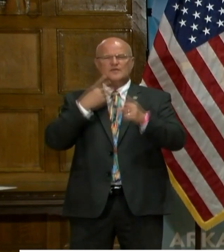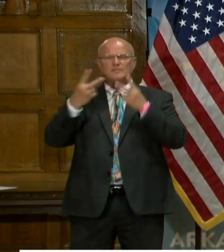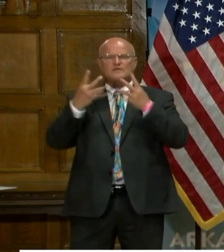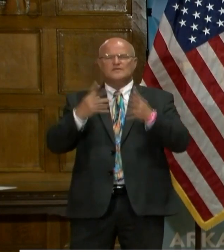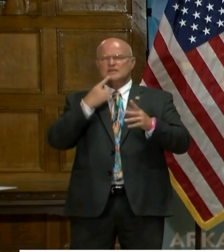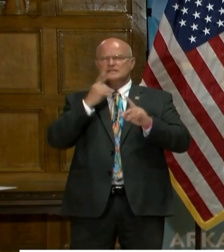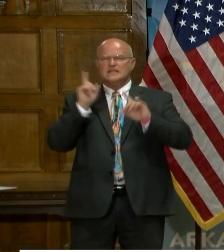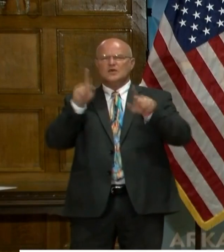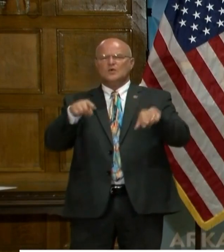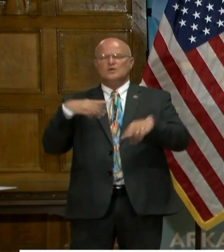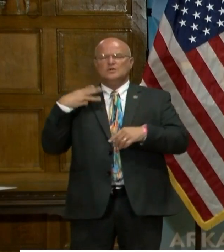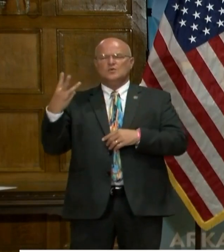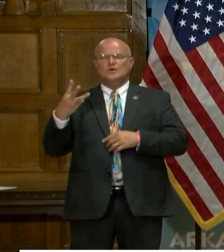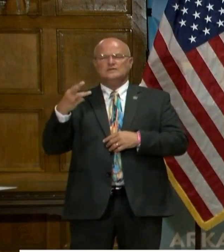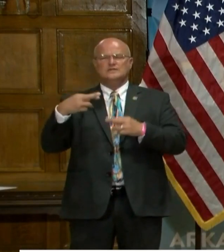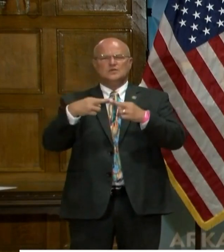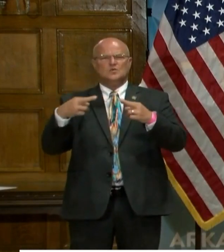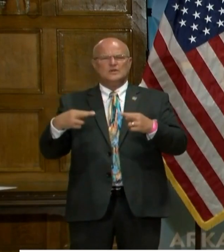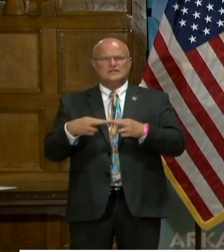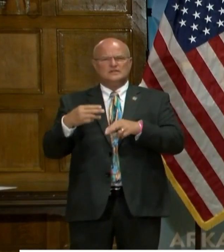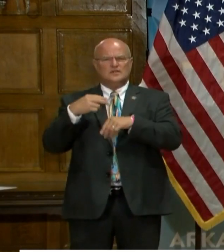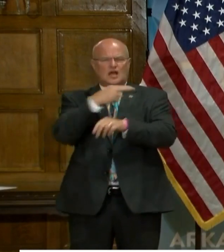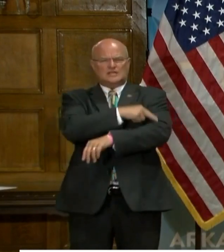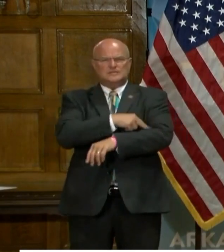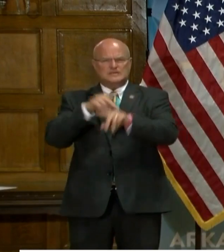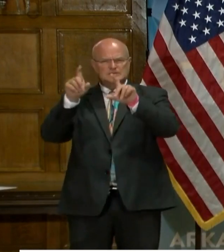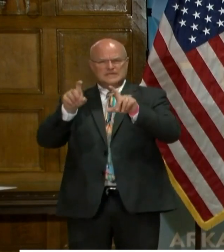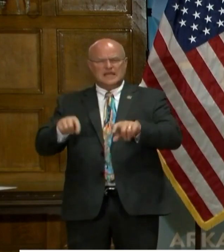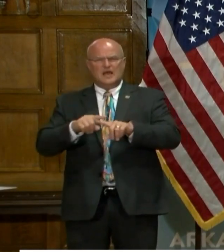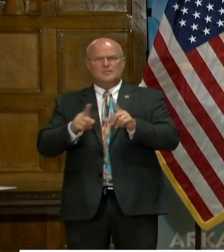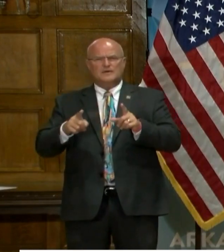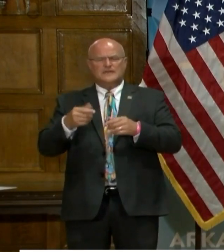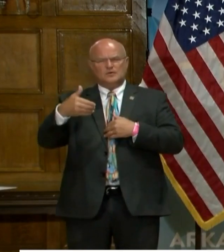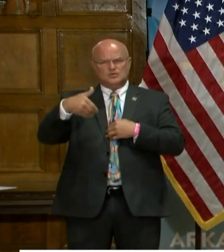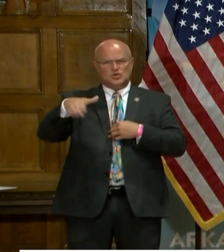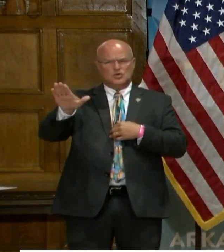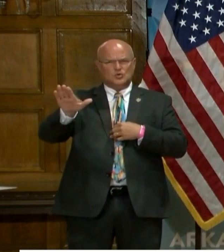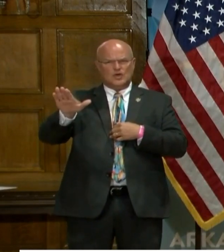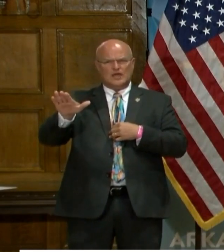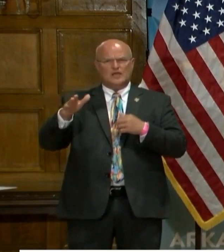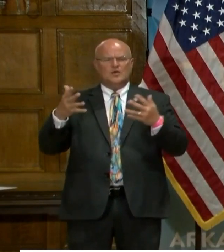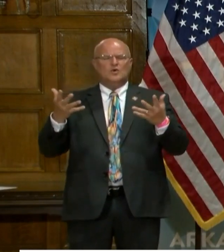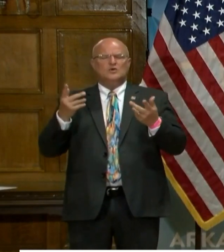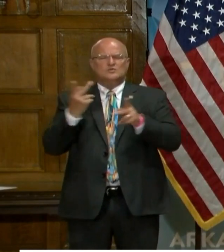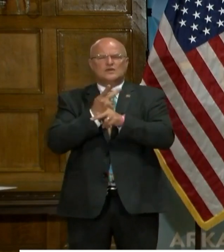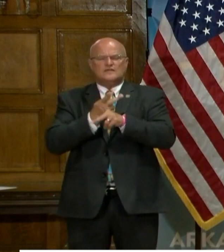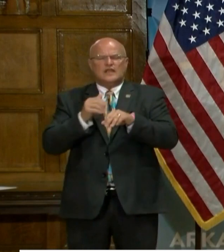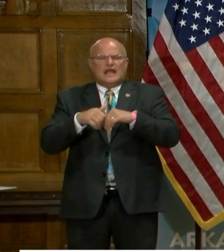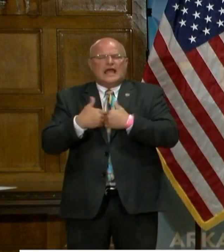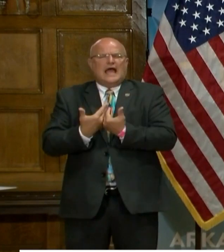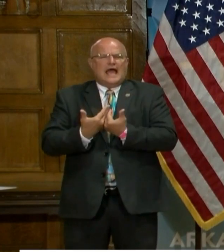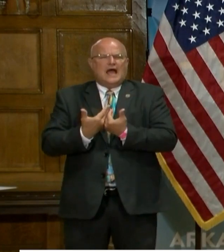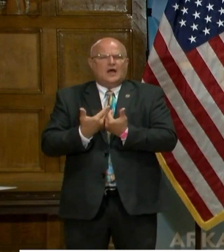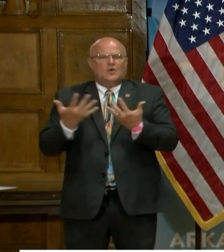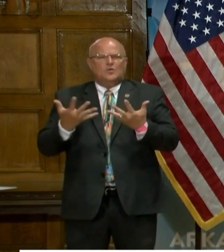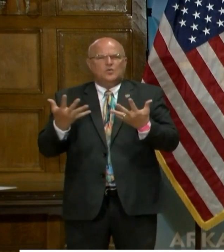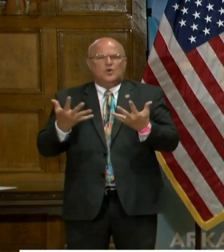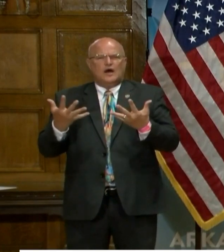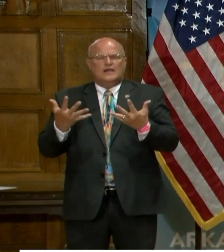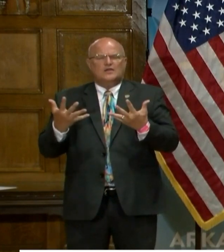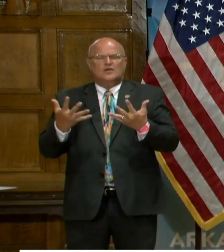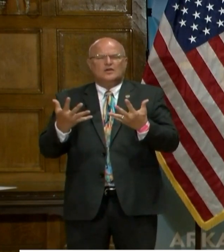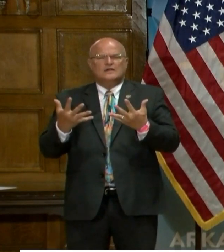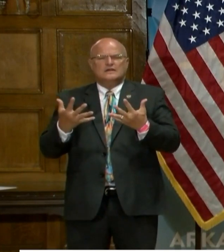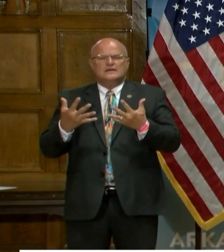that they went to Washington Regional to get tested, but they were turned away. So we're just trying to figure out what are the requirements.